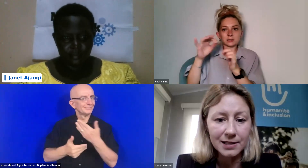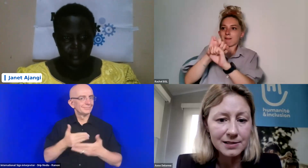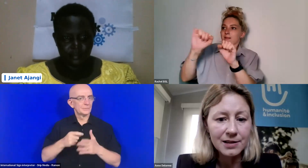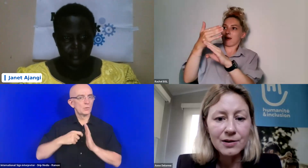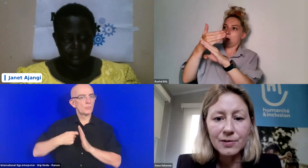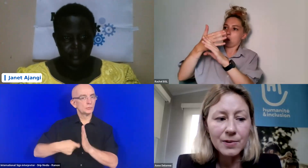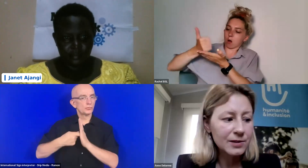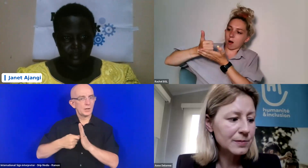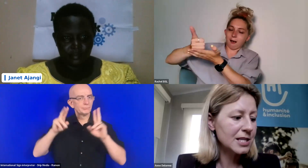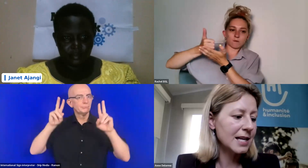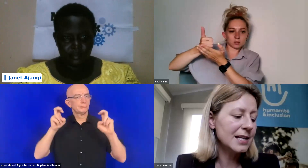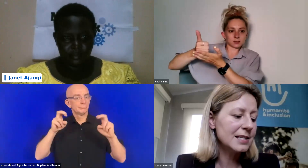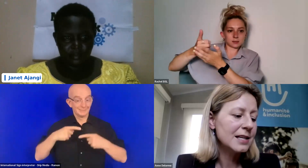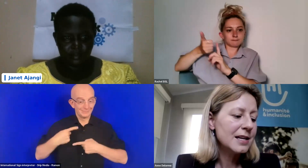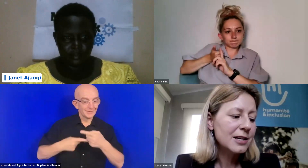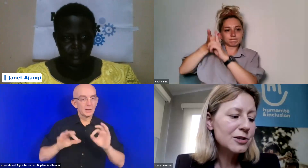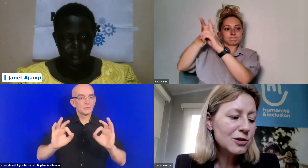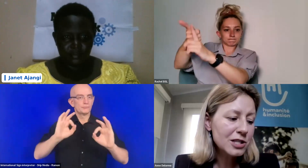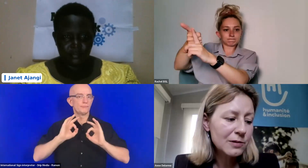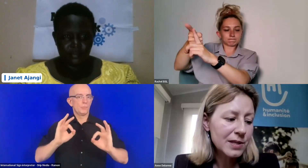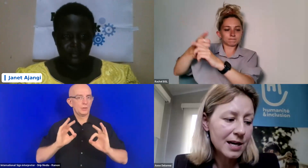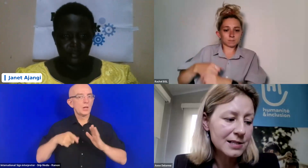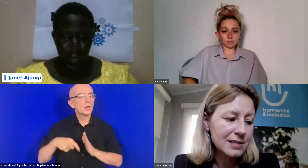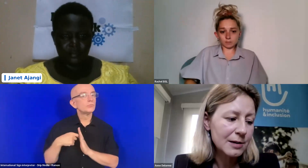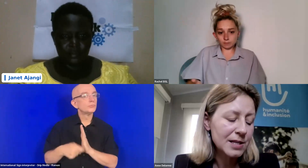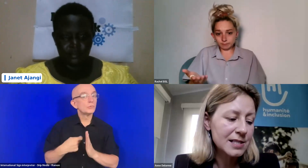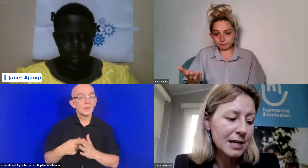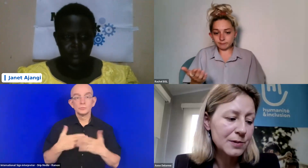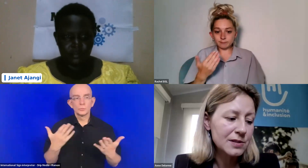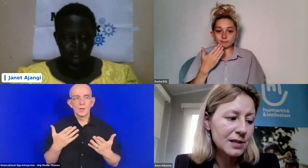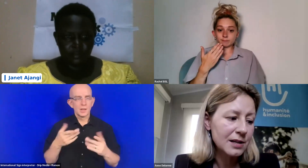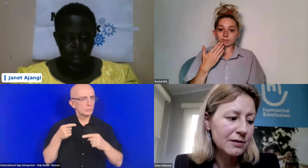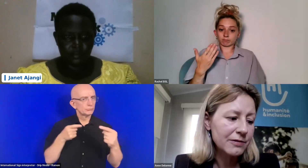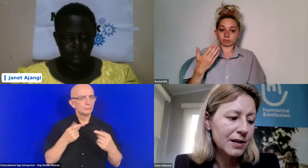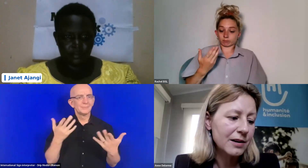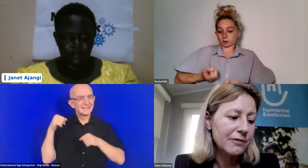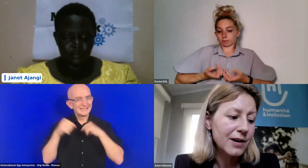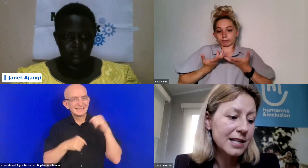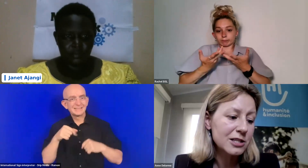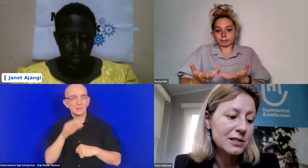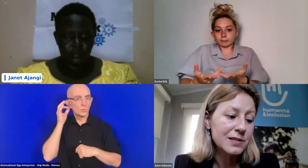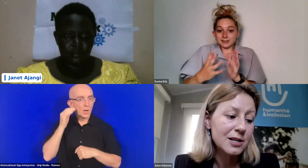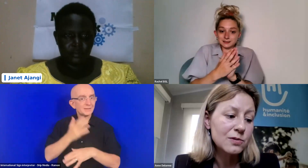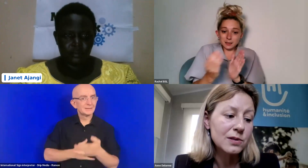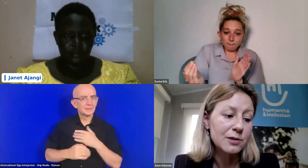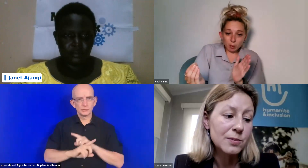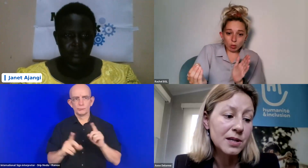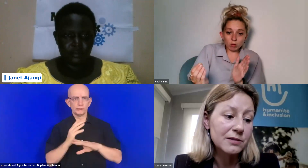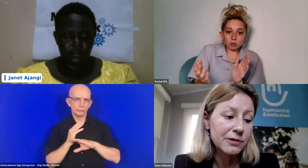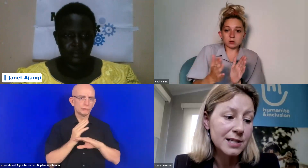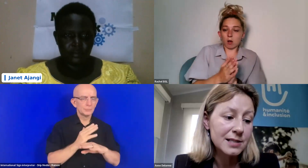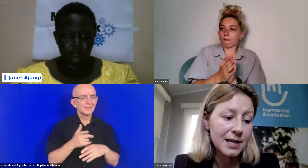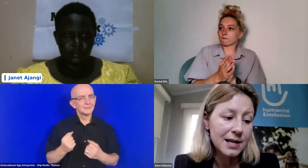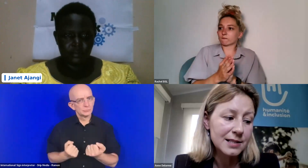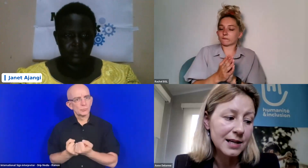gender-based violence. Welcome, Janet. Could you share with us some examples of violations of sexual and